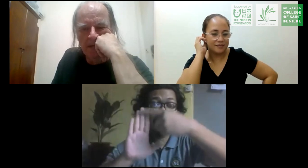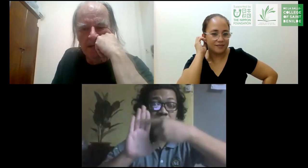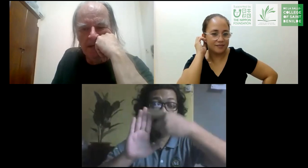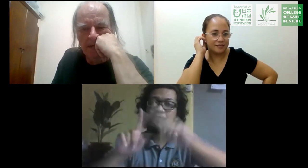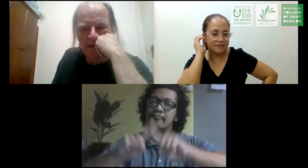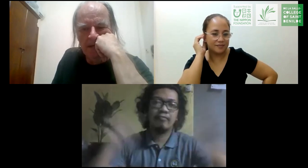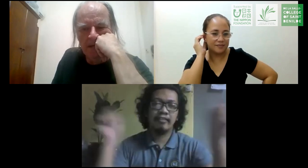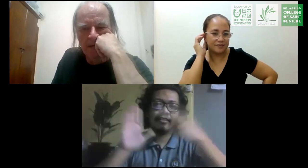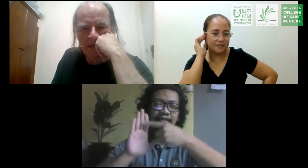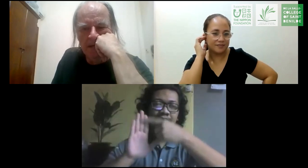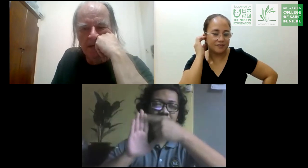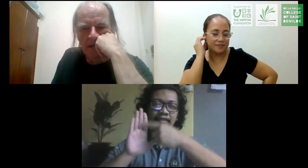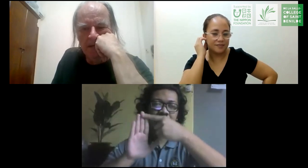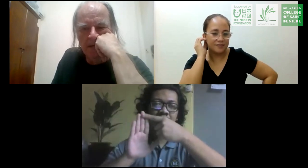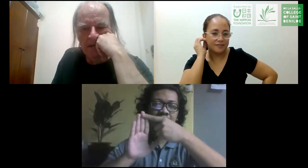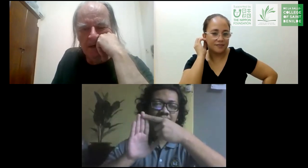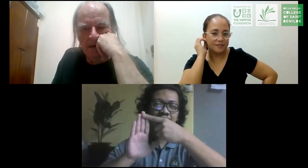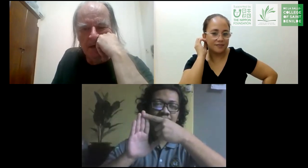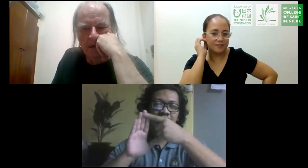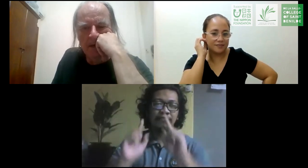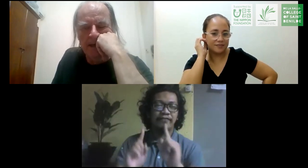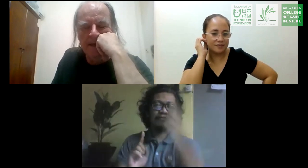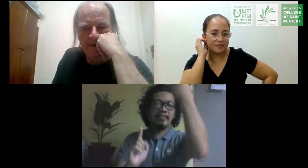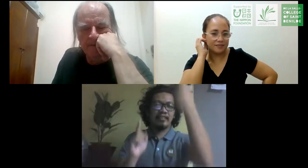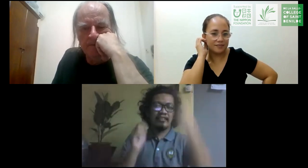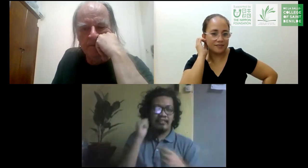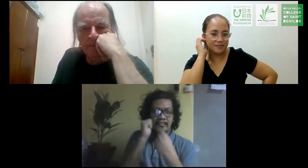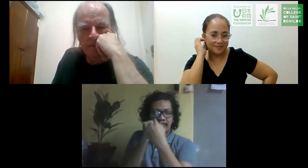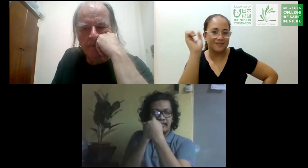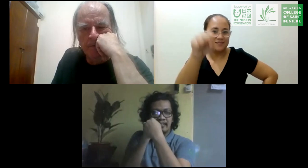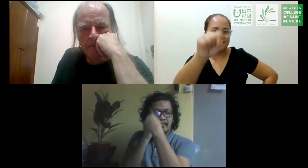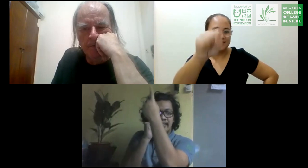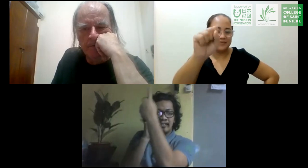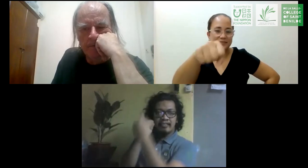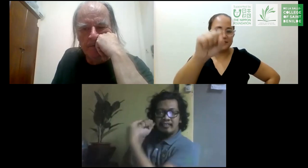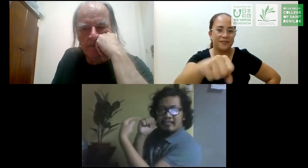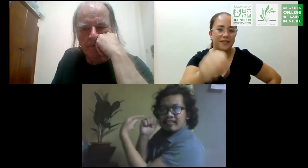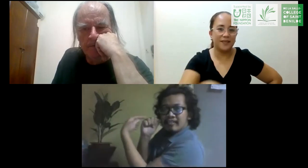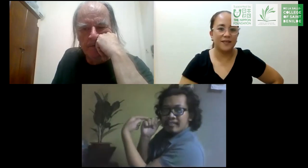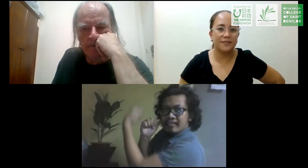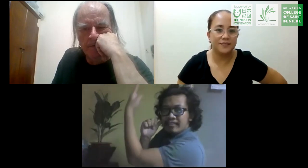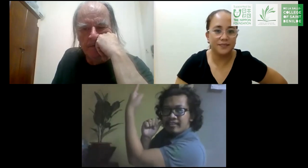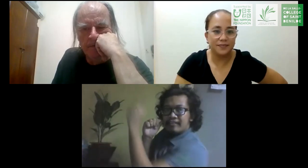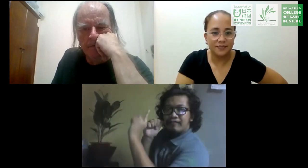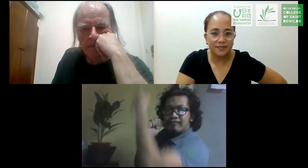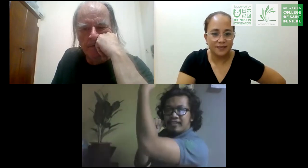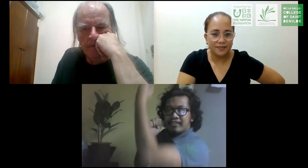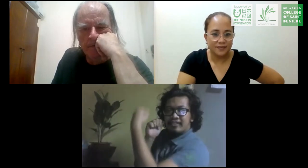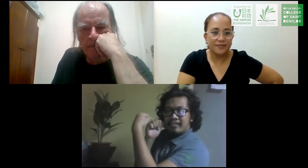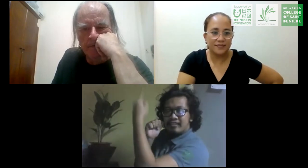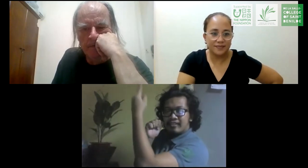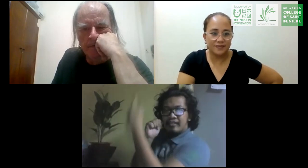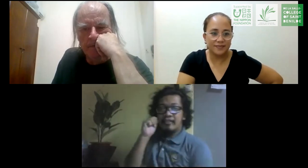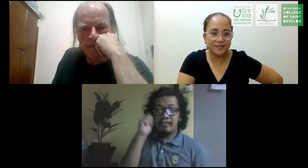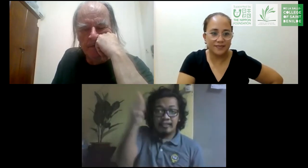is the same, but the finger orientation is different, Yes. right? One is upwards. If you open it up, it